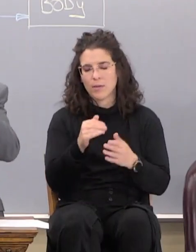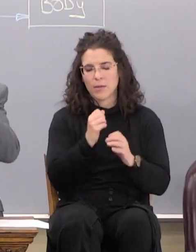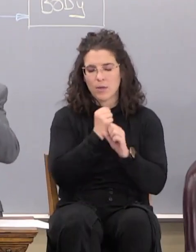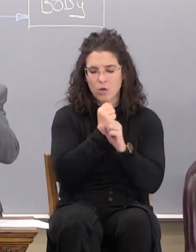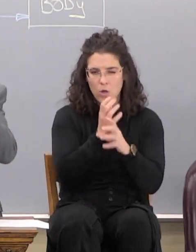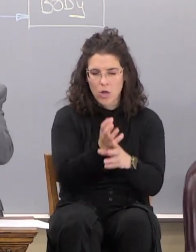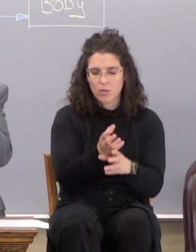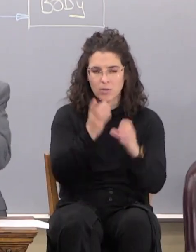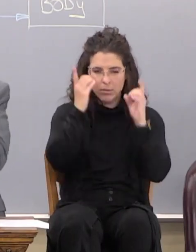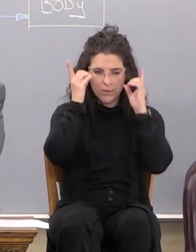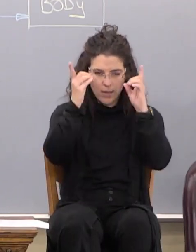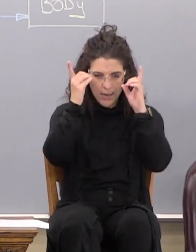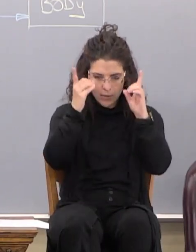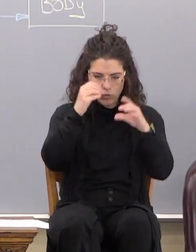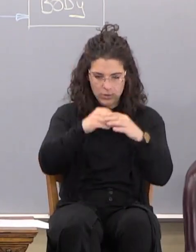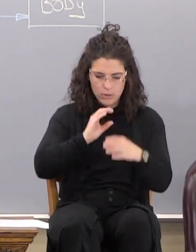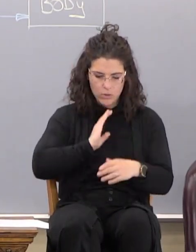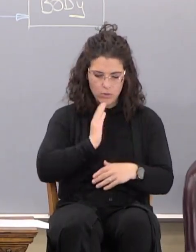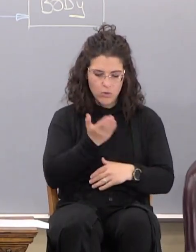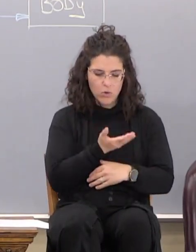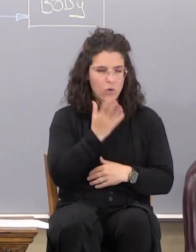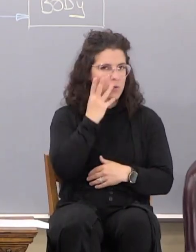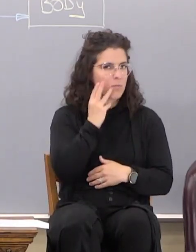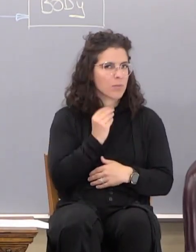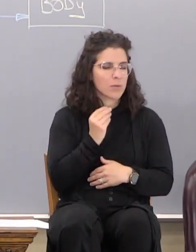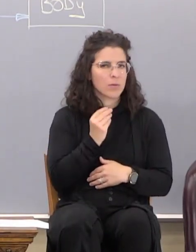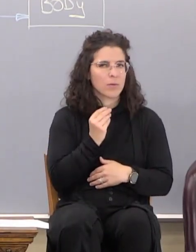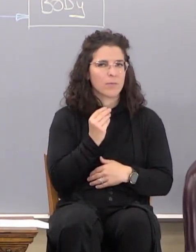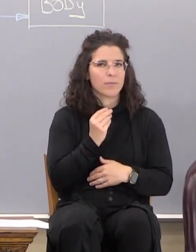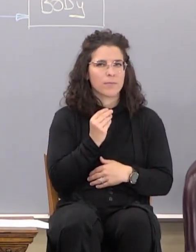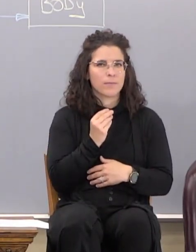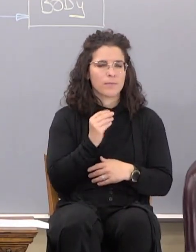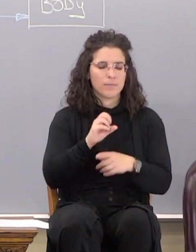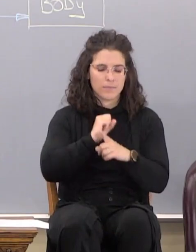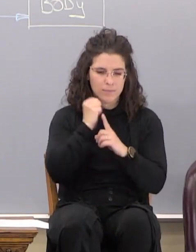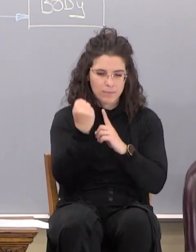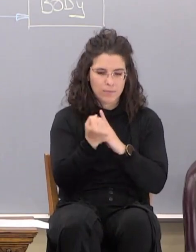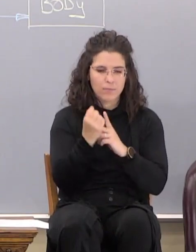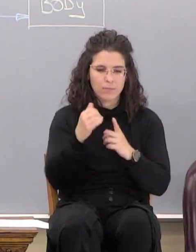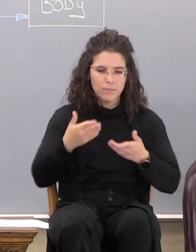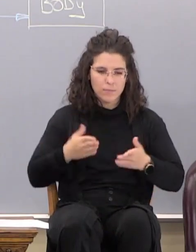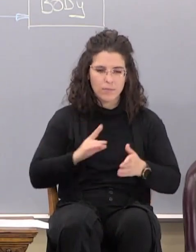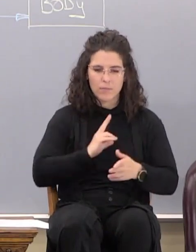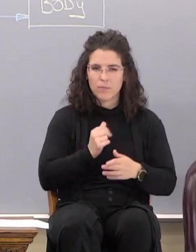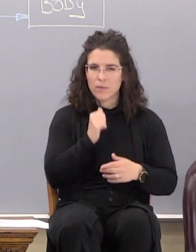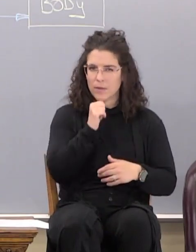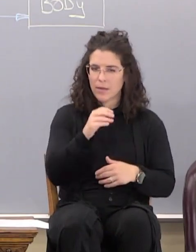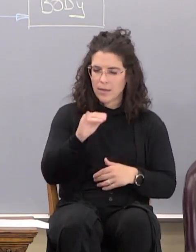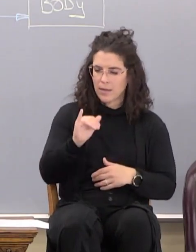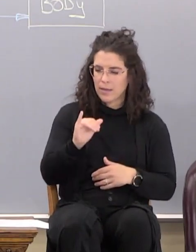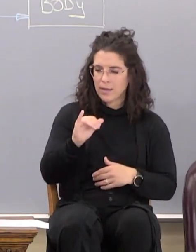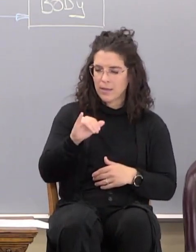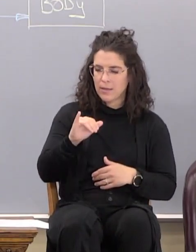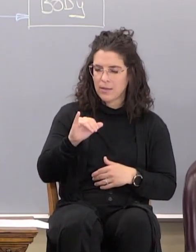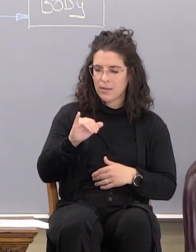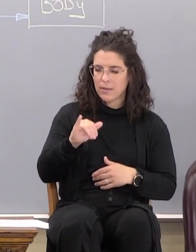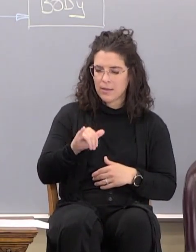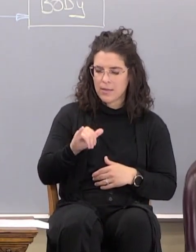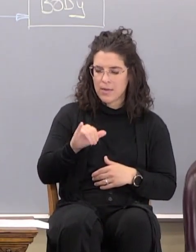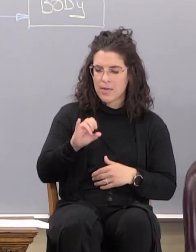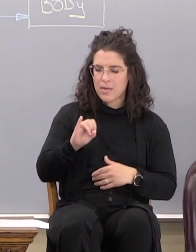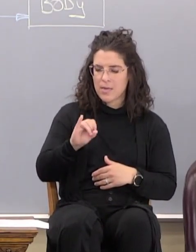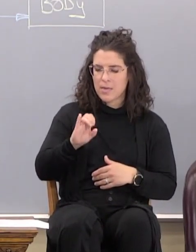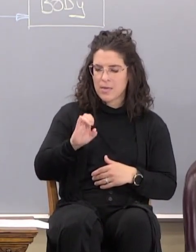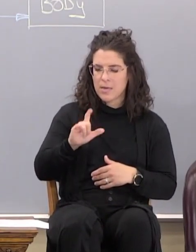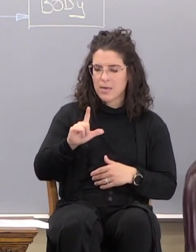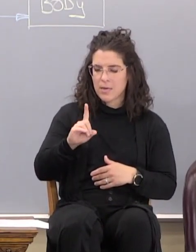these doctrines into our experience is the circumstances that allow us not to yield, but to yield,